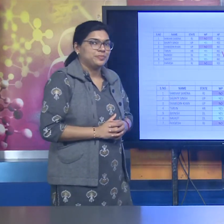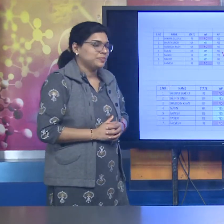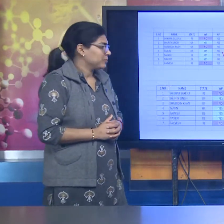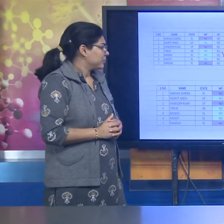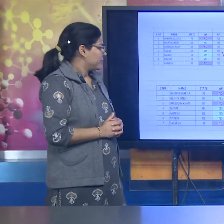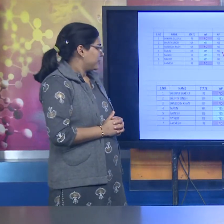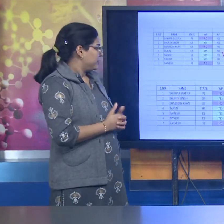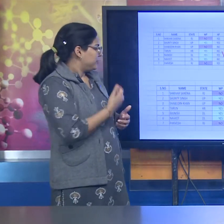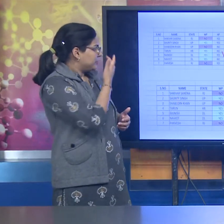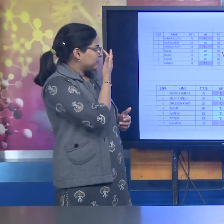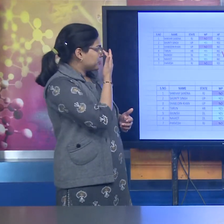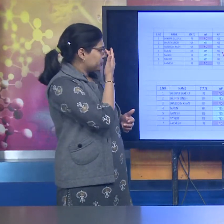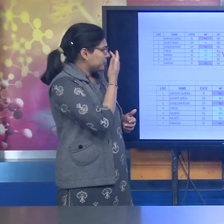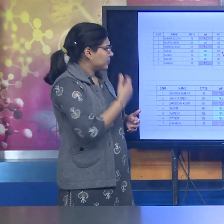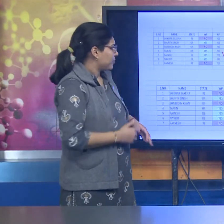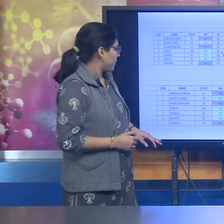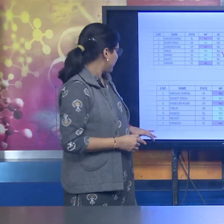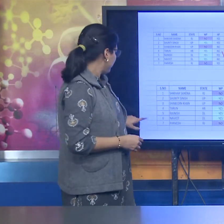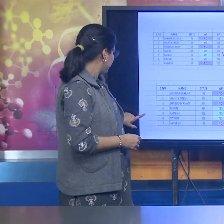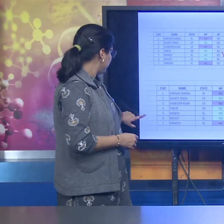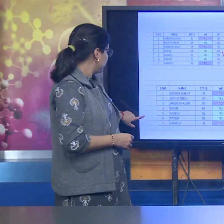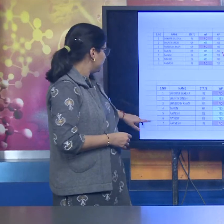understand more thoroughly.